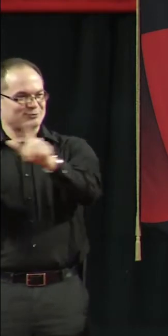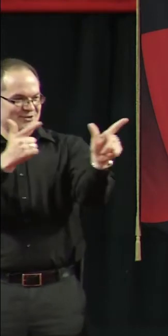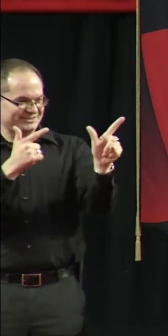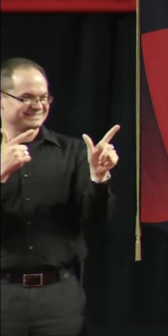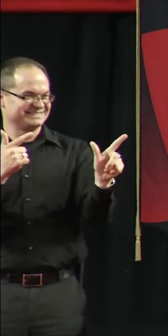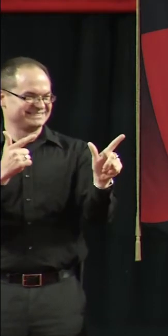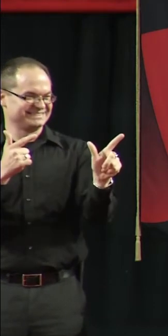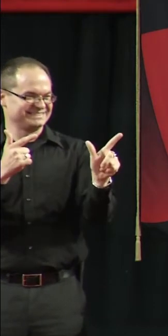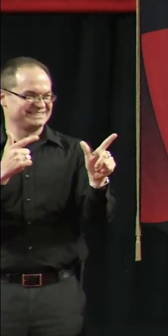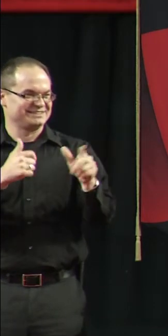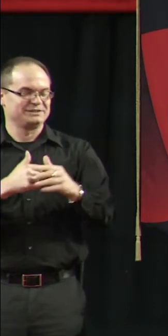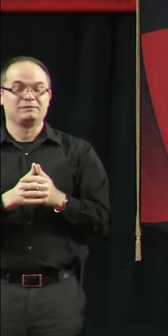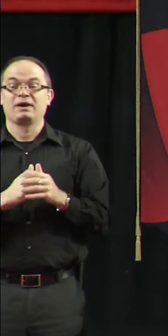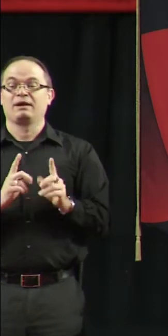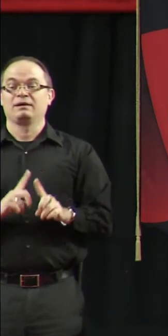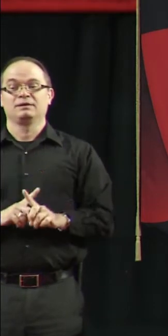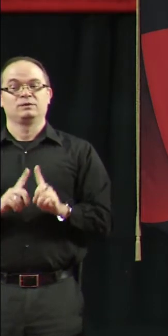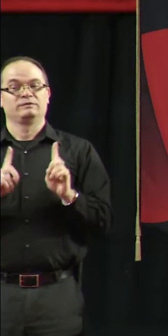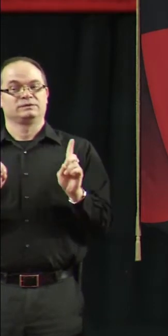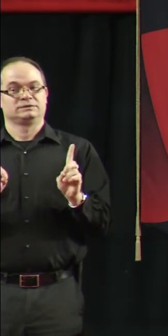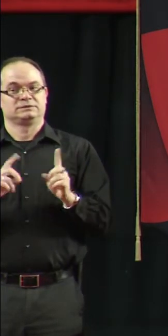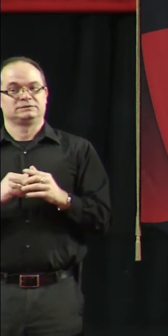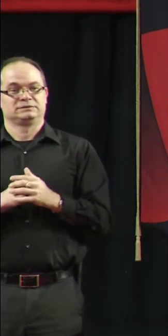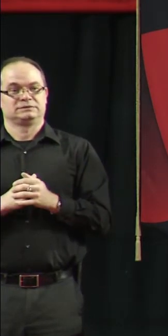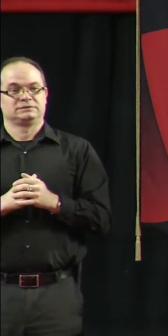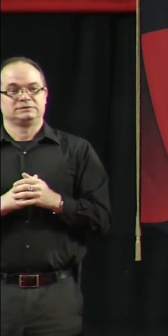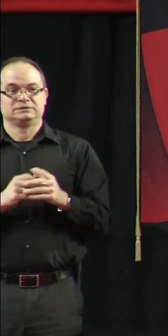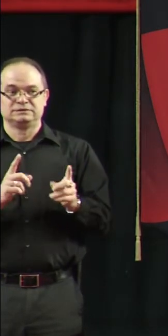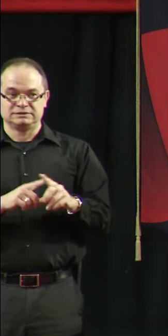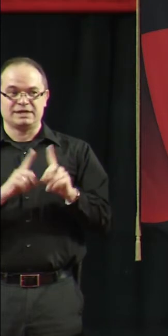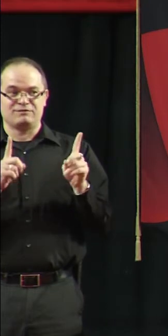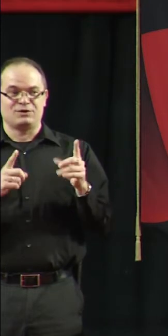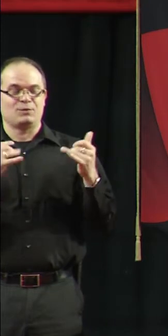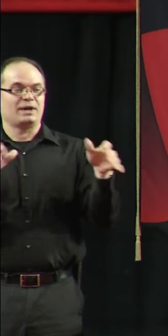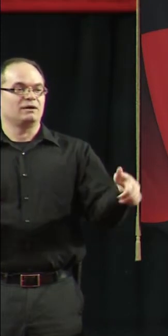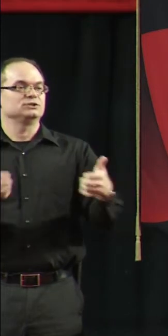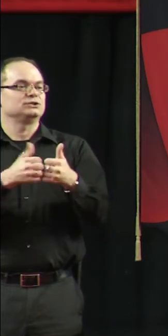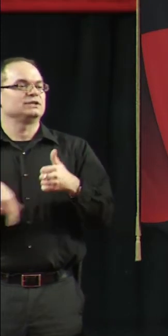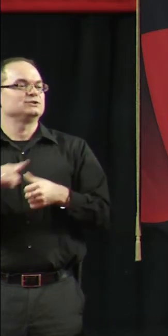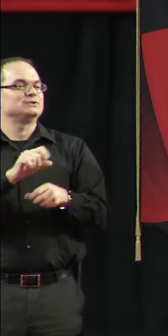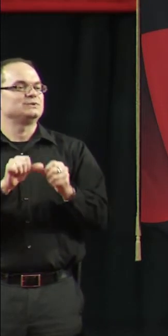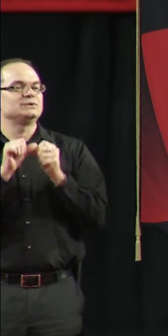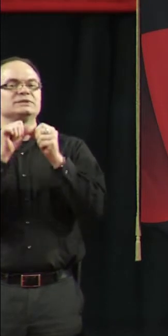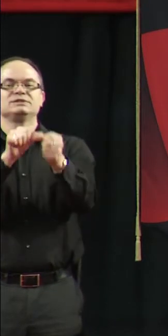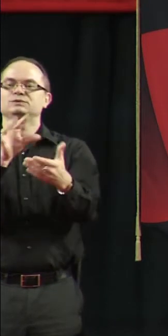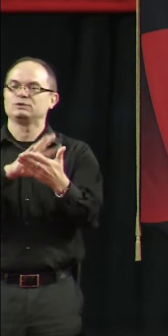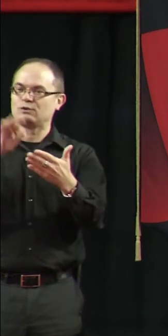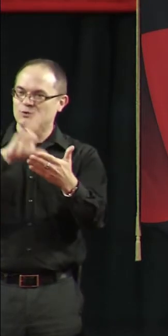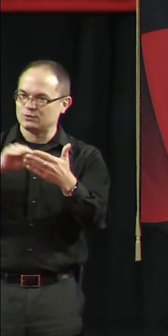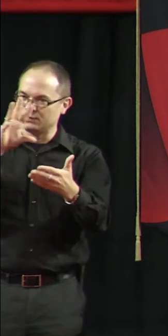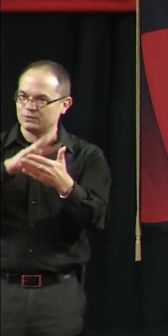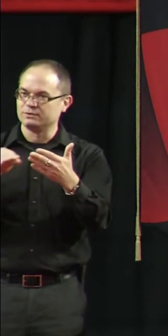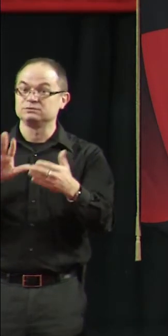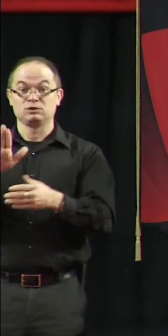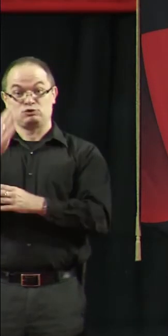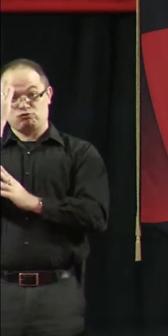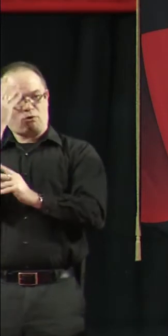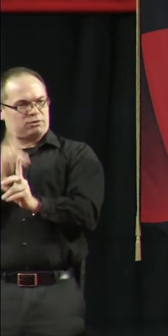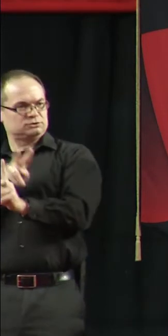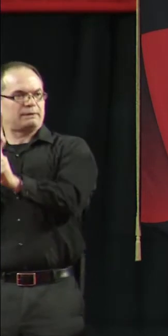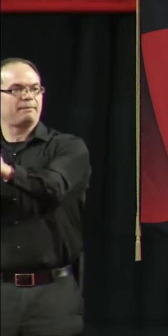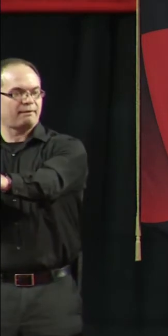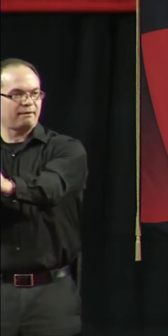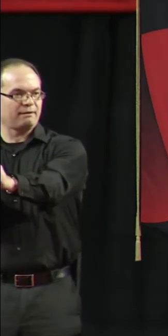you. However, we now challenge you to continue to learn, to apply your knowledge, and